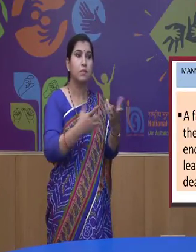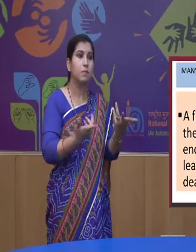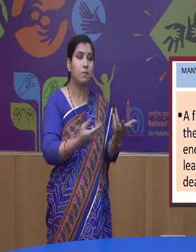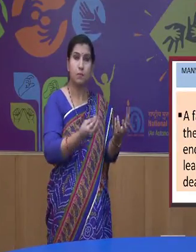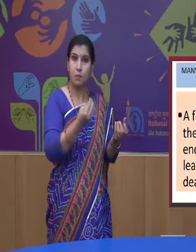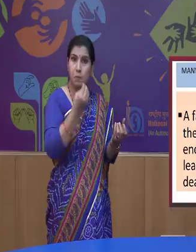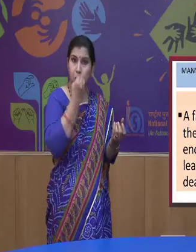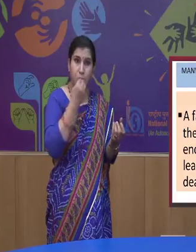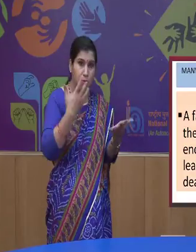their illness and death.